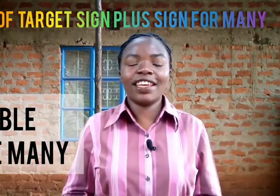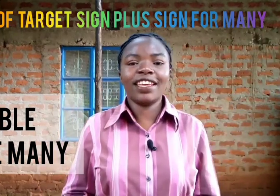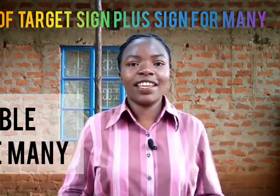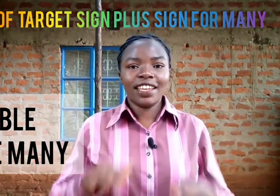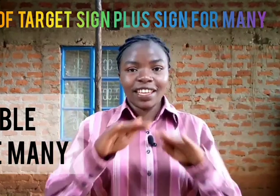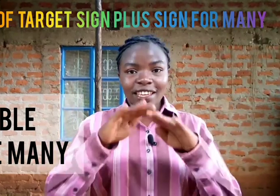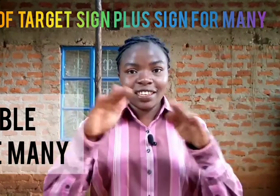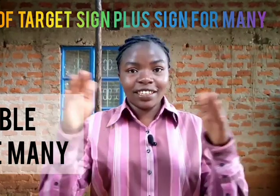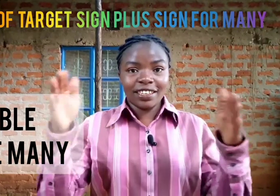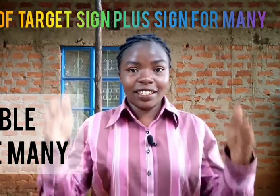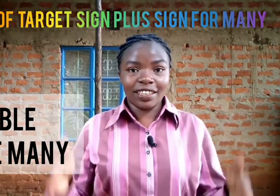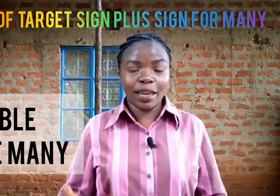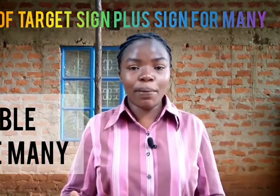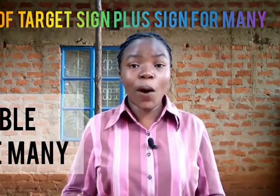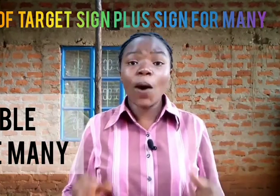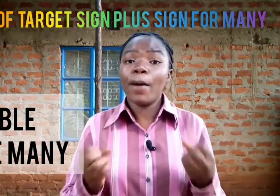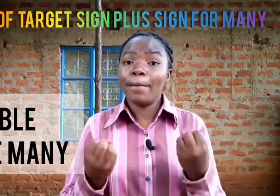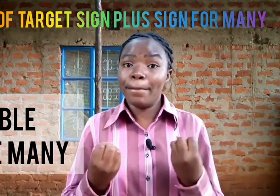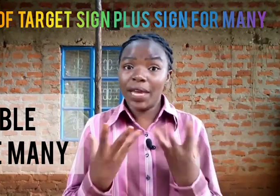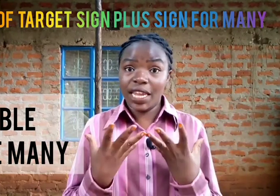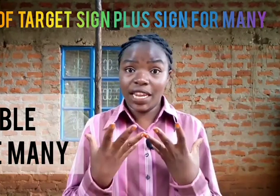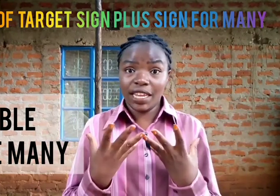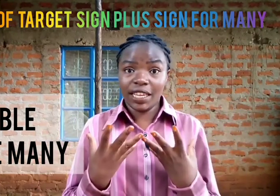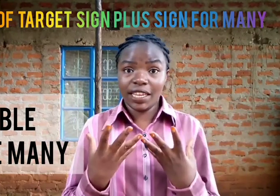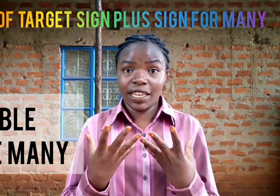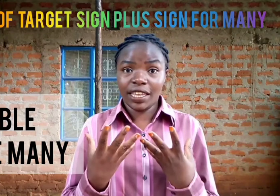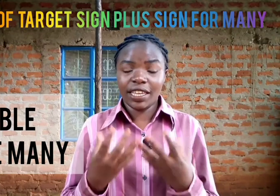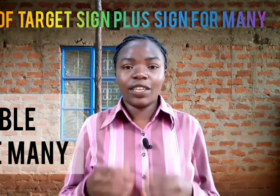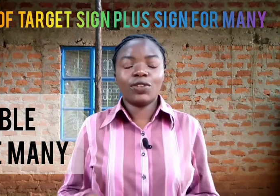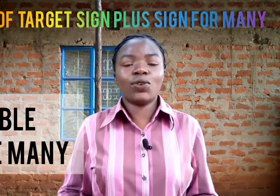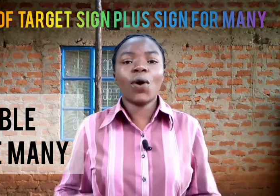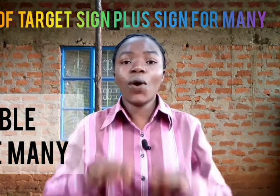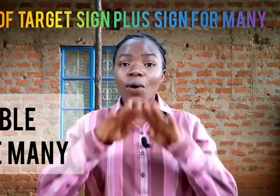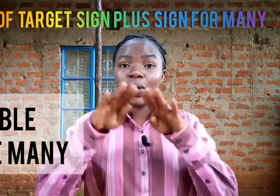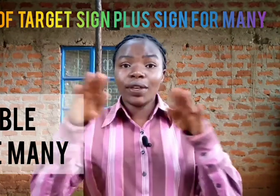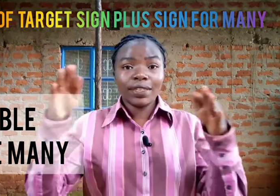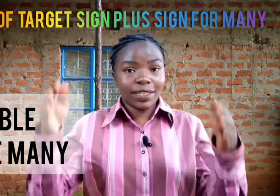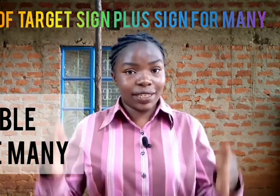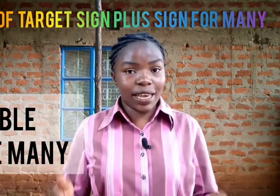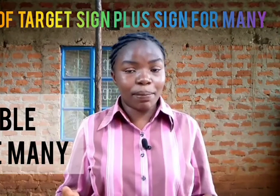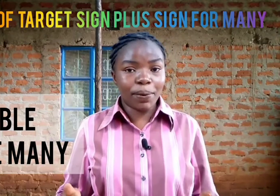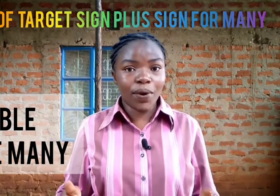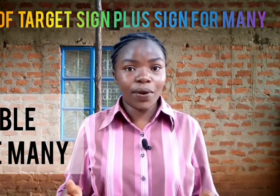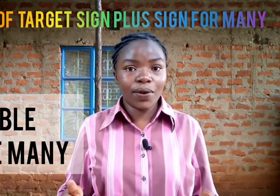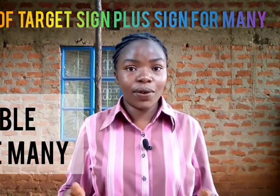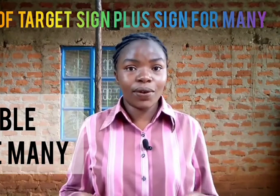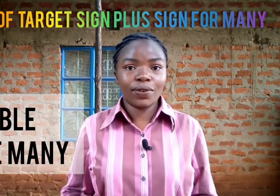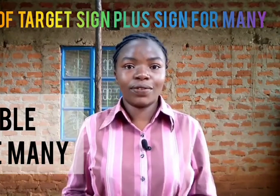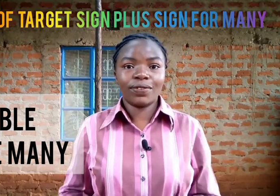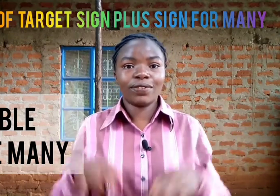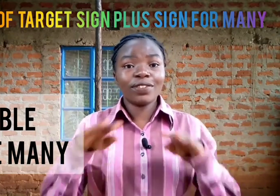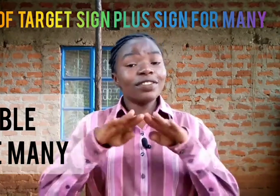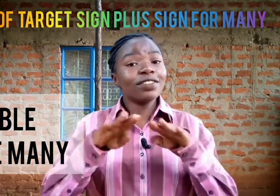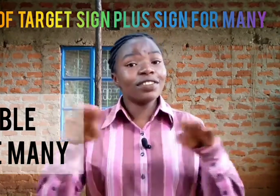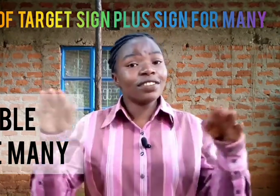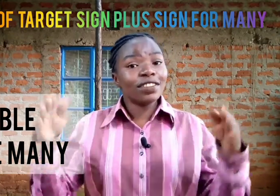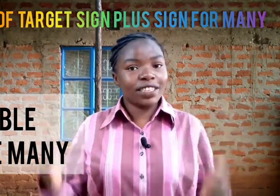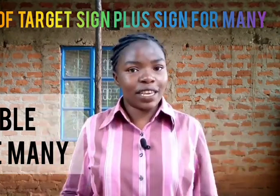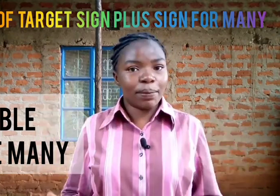table many so table table